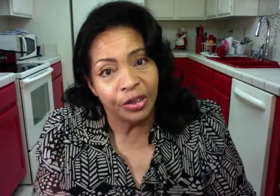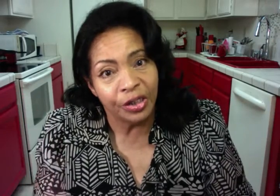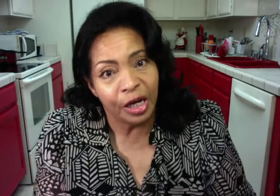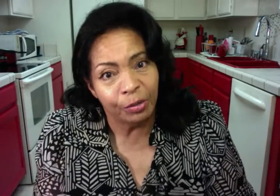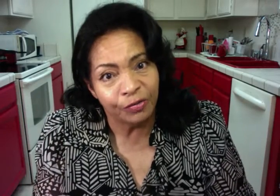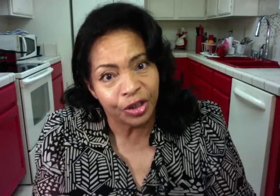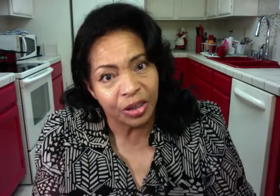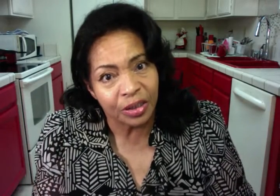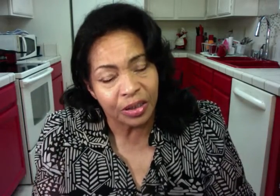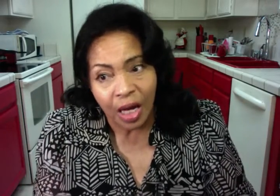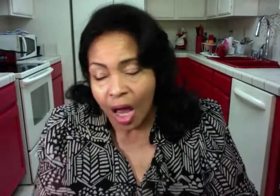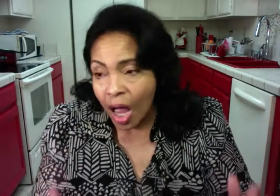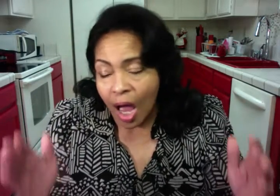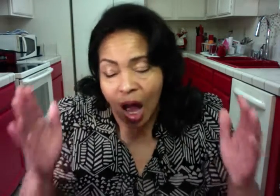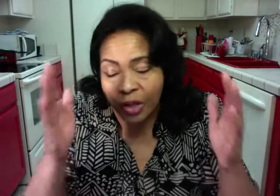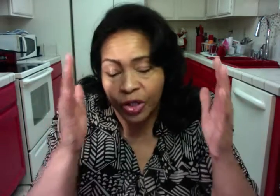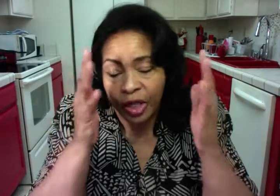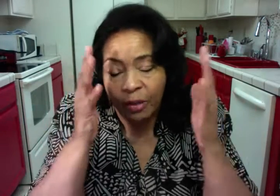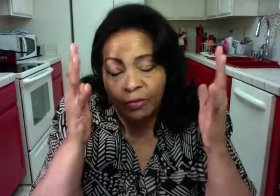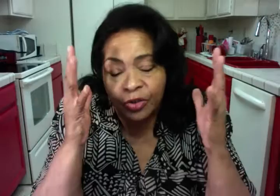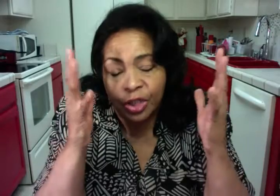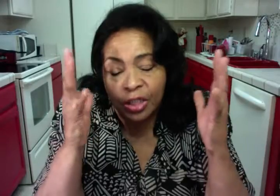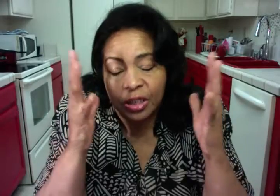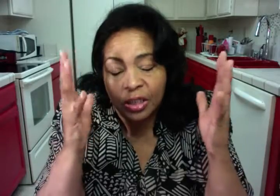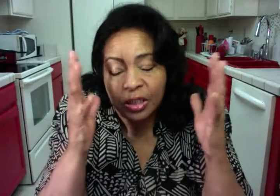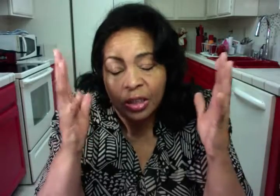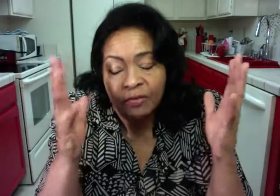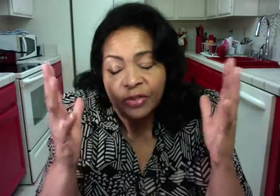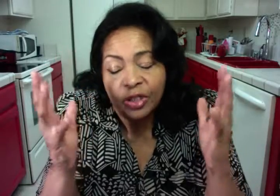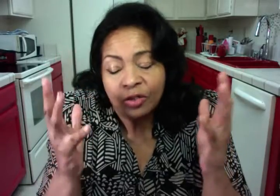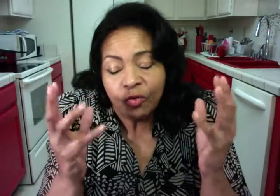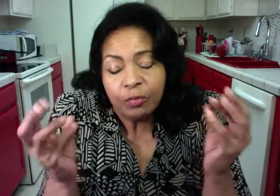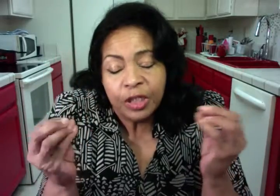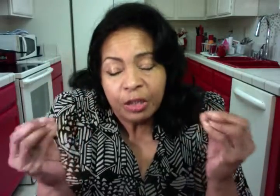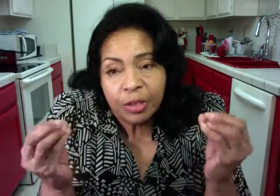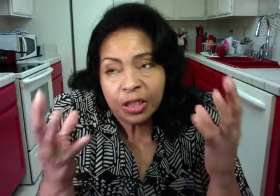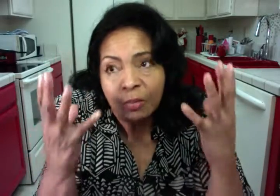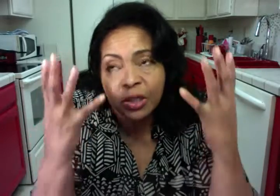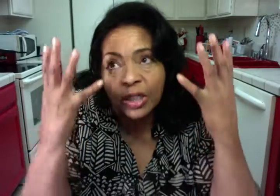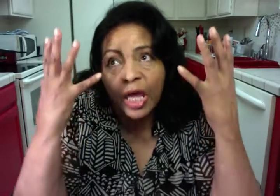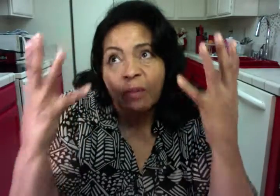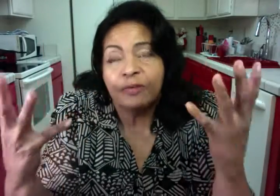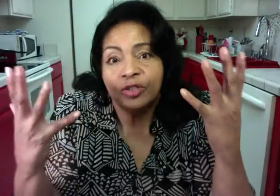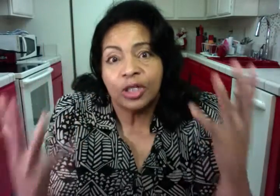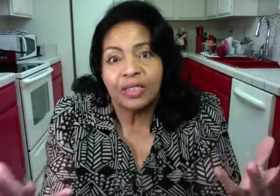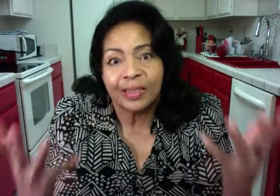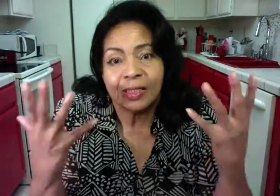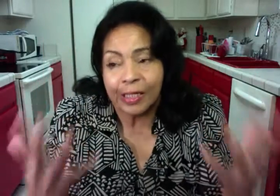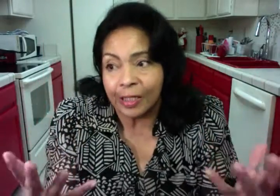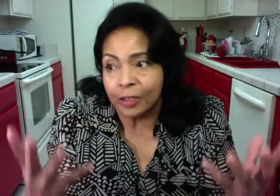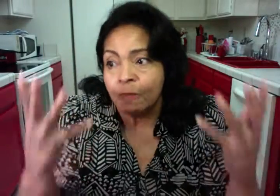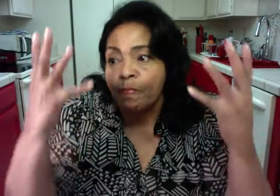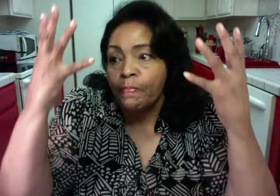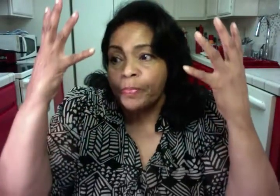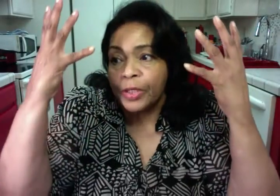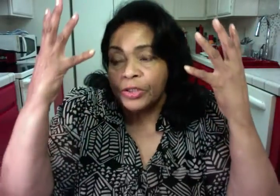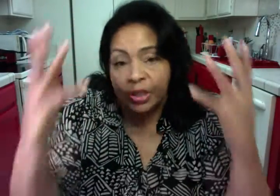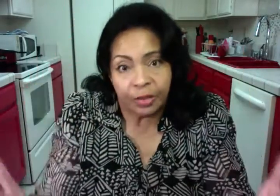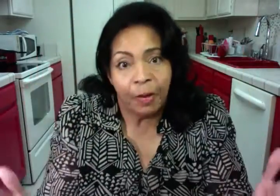name of Jesus The name of Jesus delivers us from demons I mean the name of Jesus is Just about the